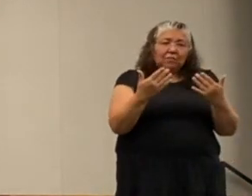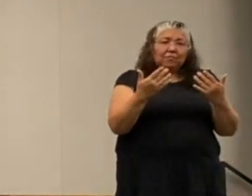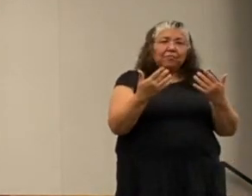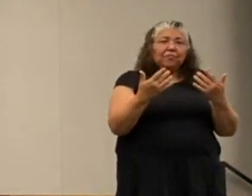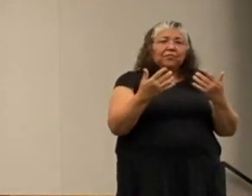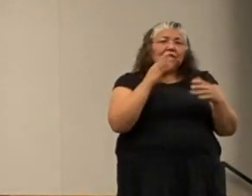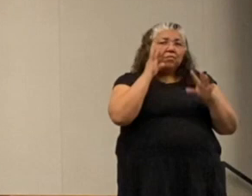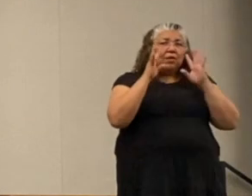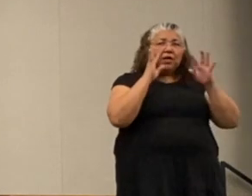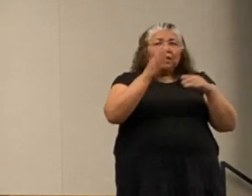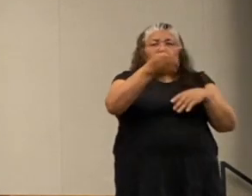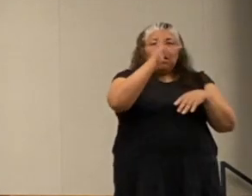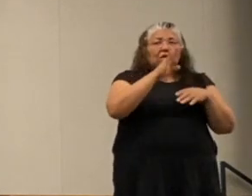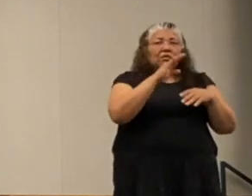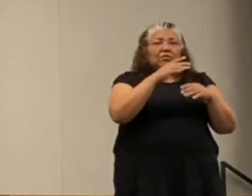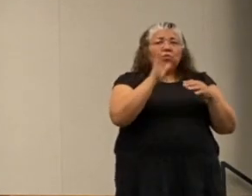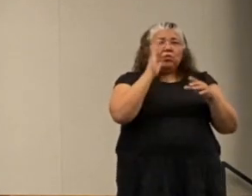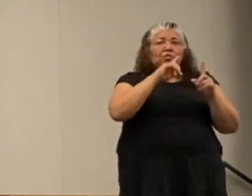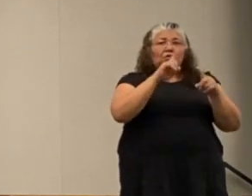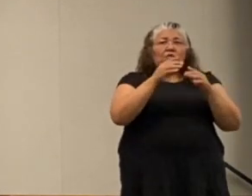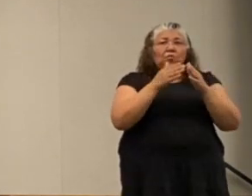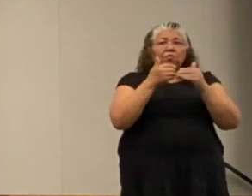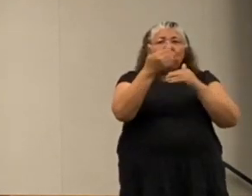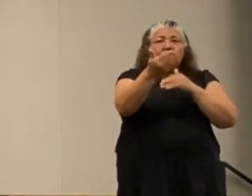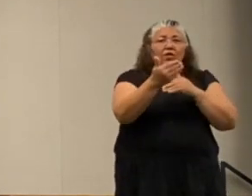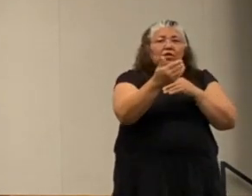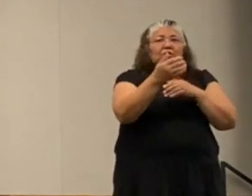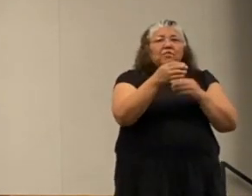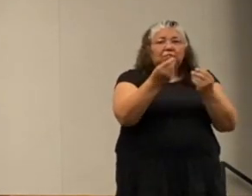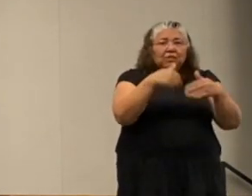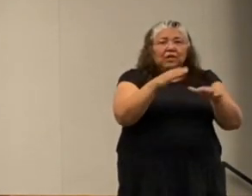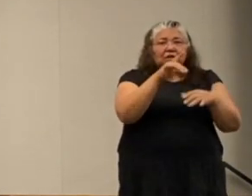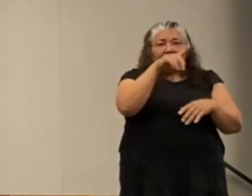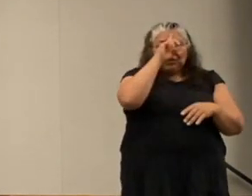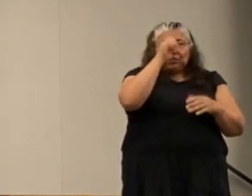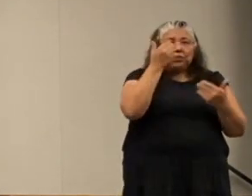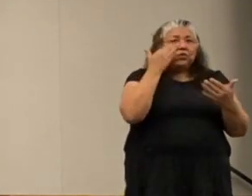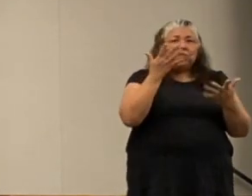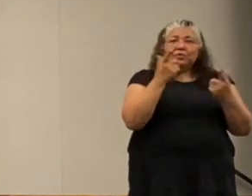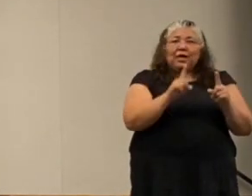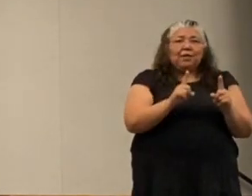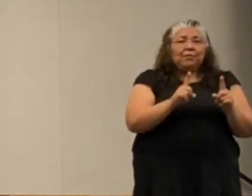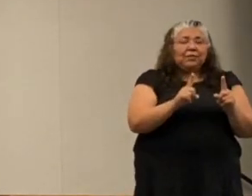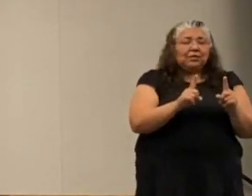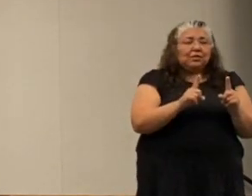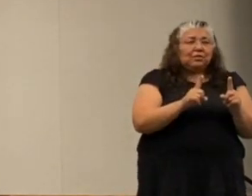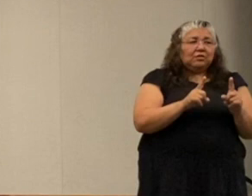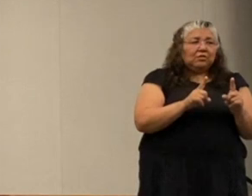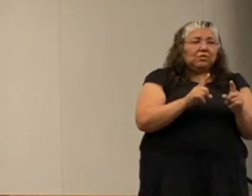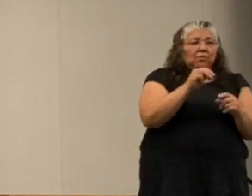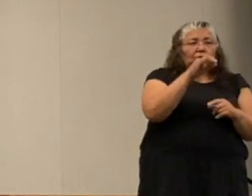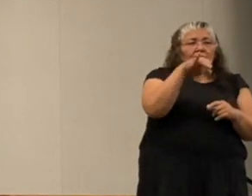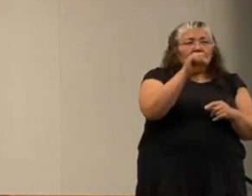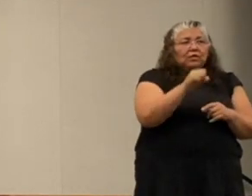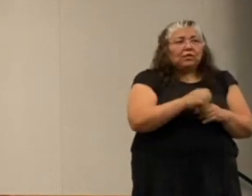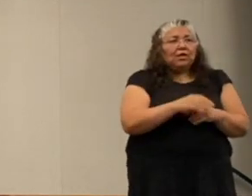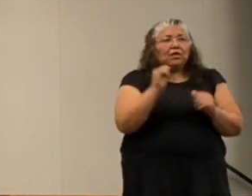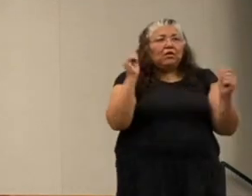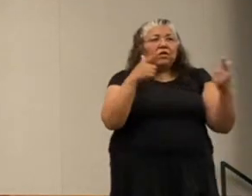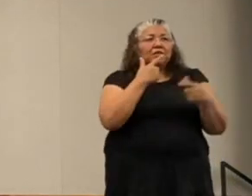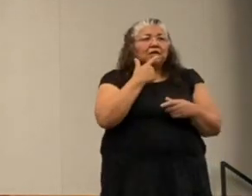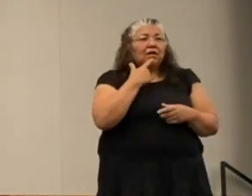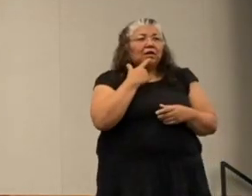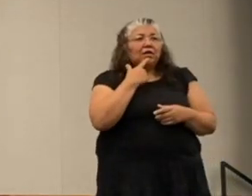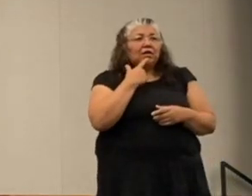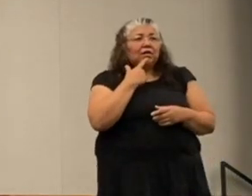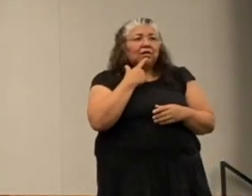us who will go before us from the land of Egypt. We don't know what has happened to them. And Aaron replied to them, take